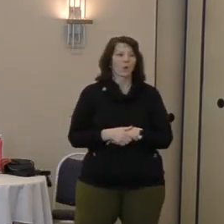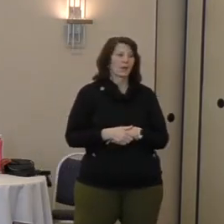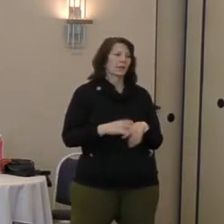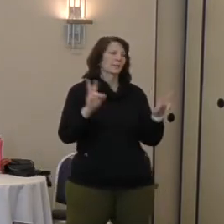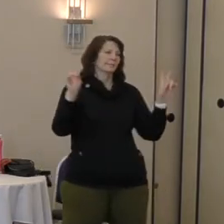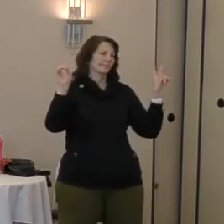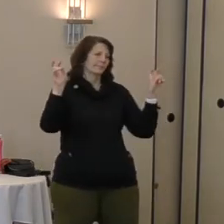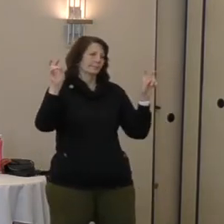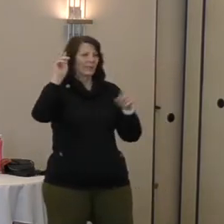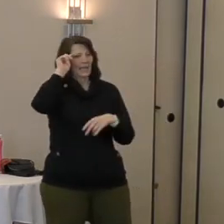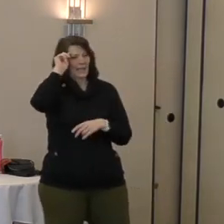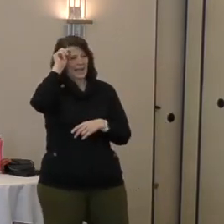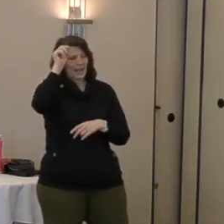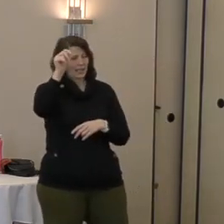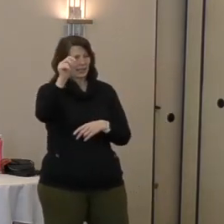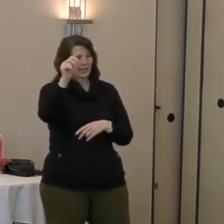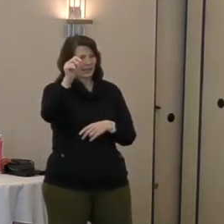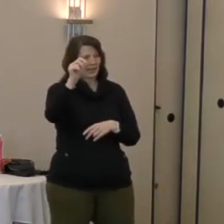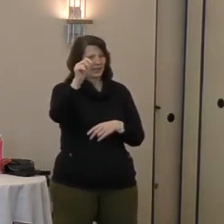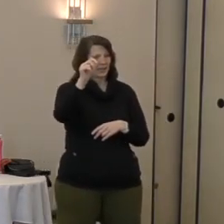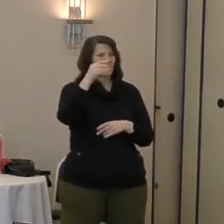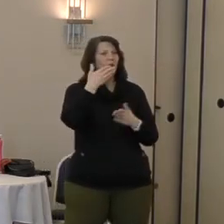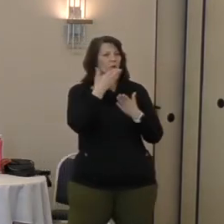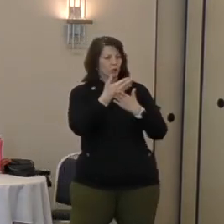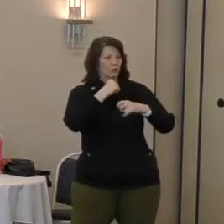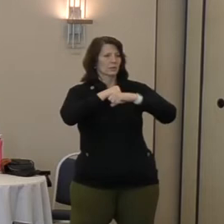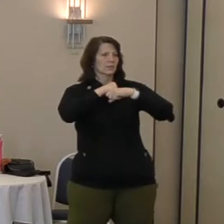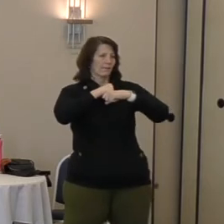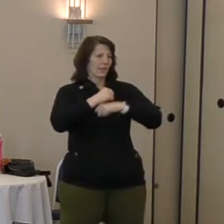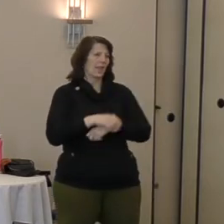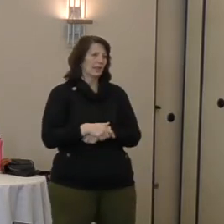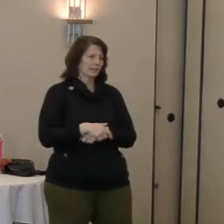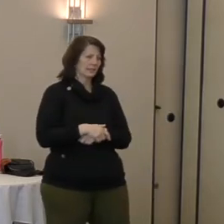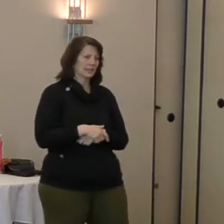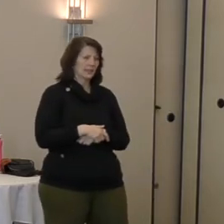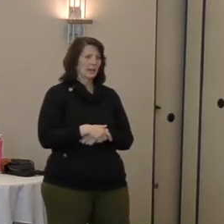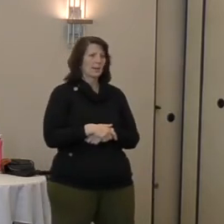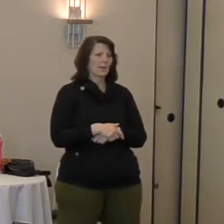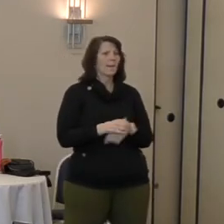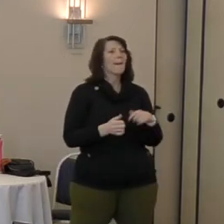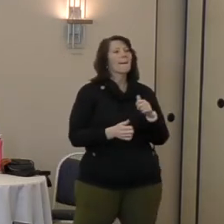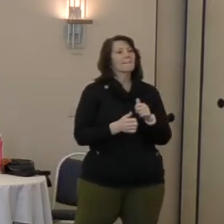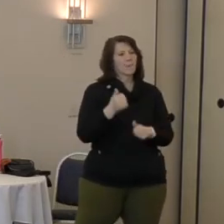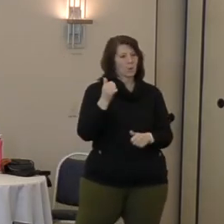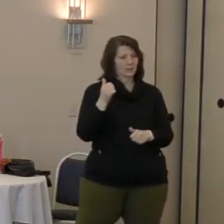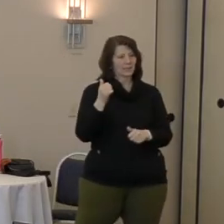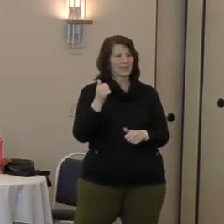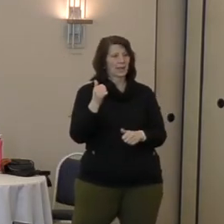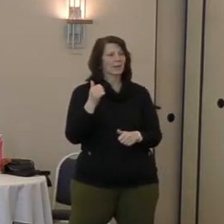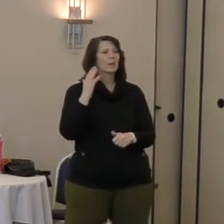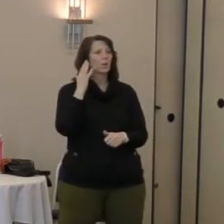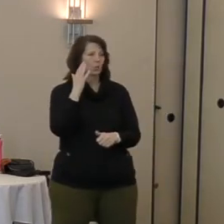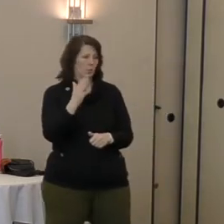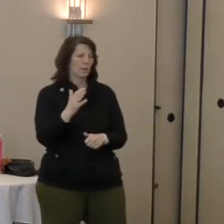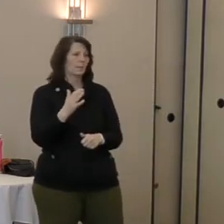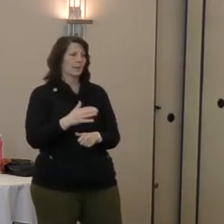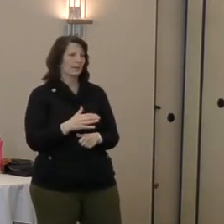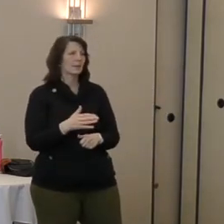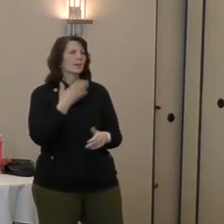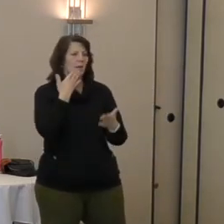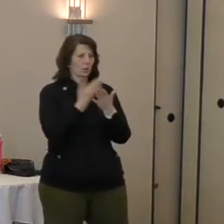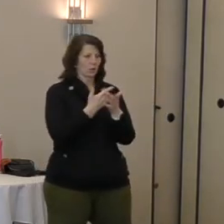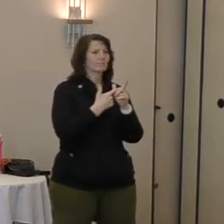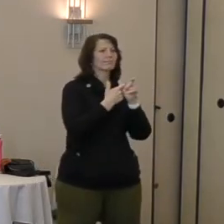theory, a well-done good defense, the majority of the time, is going to be a well-done